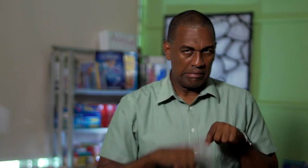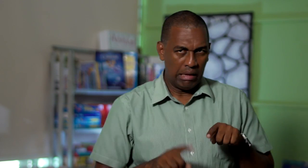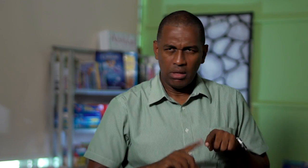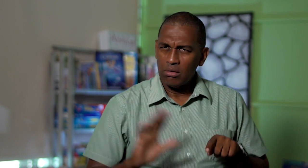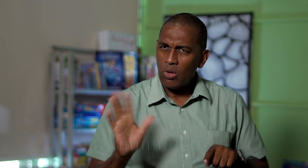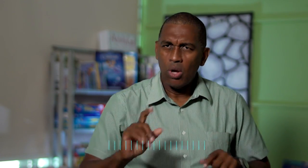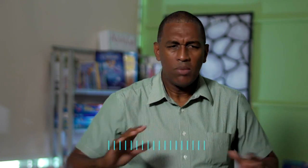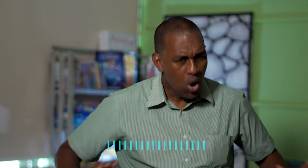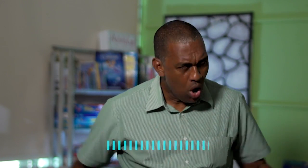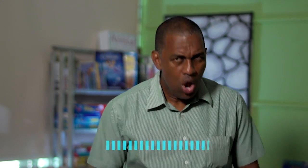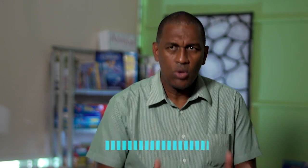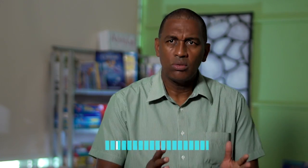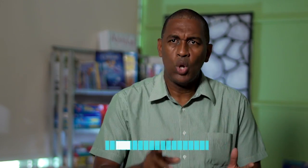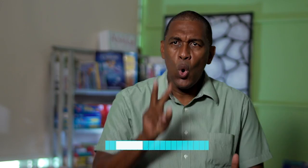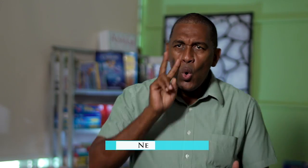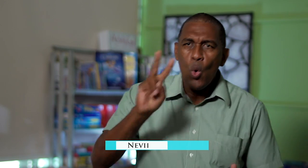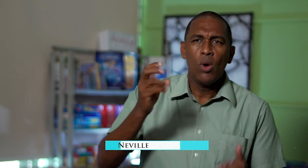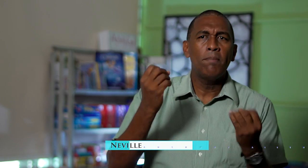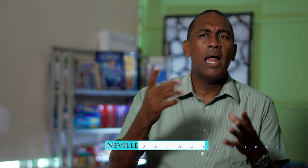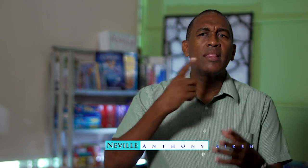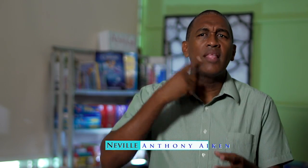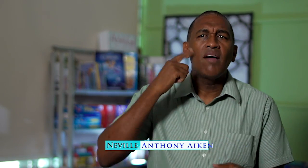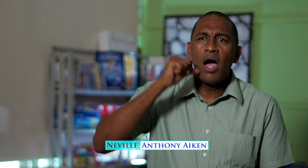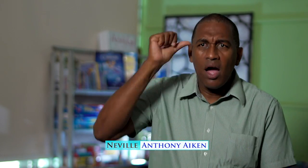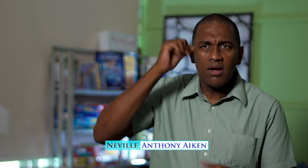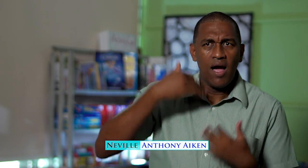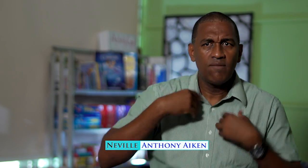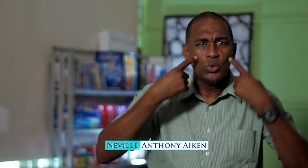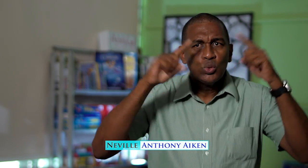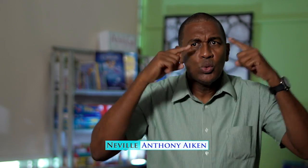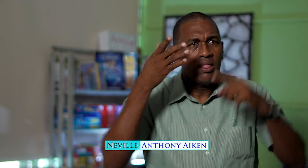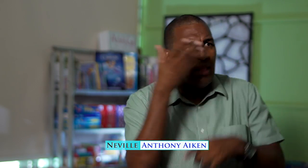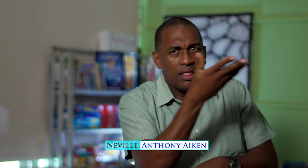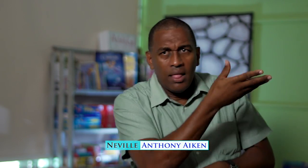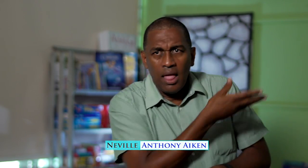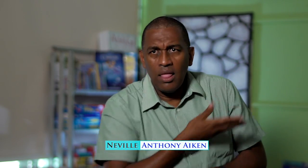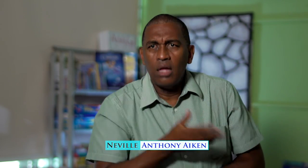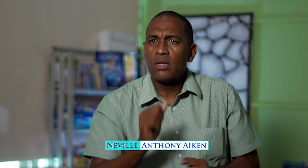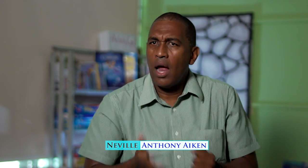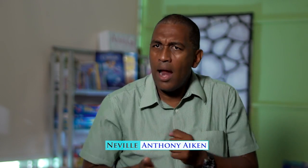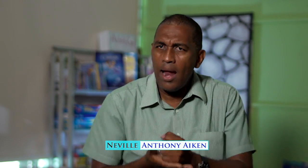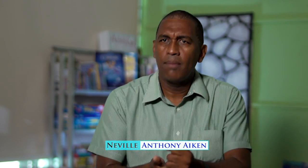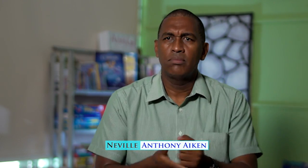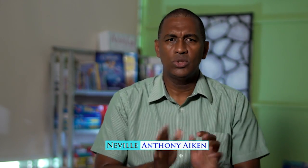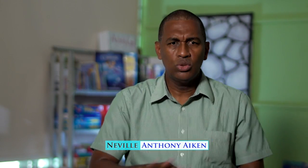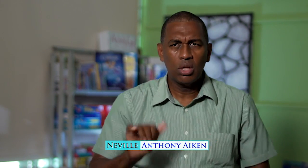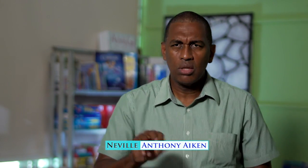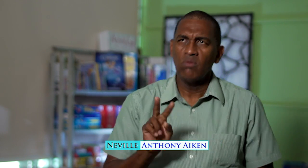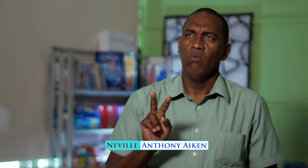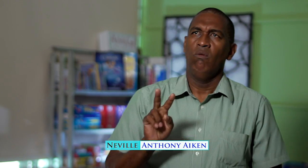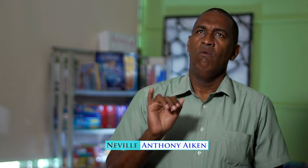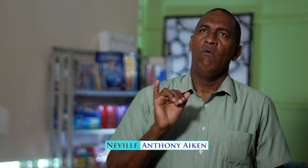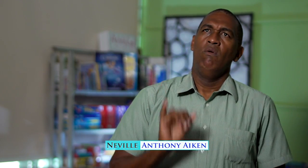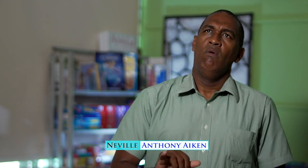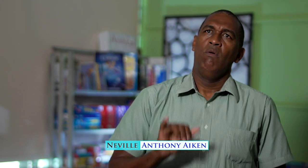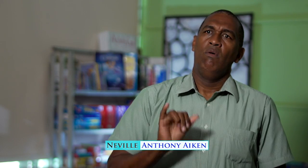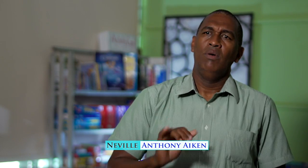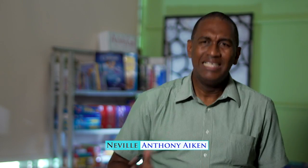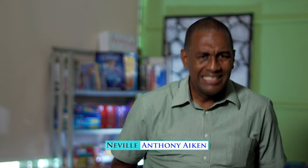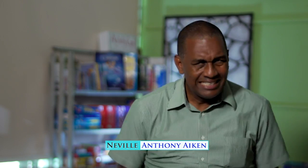person. It doesn't matter that you can't hear. You have a lot of deaf adults who are successful, and you can